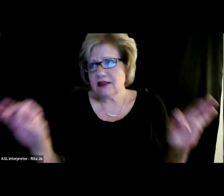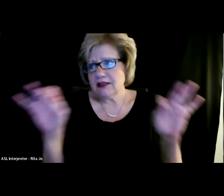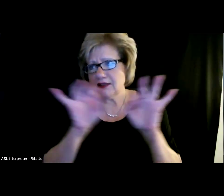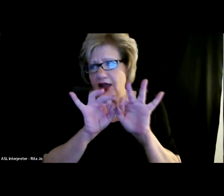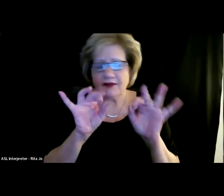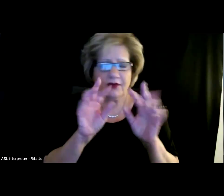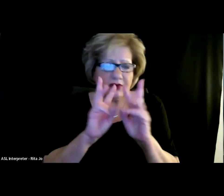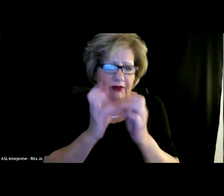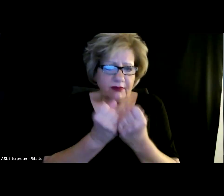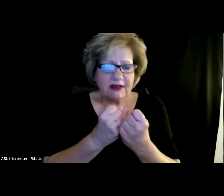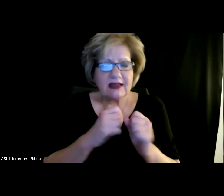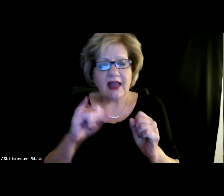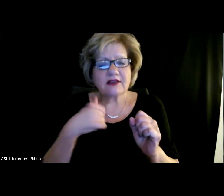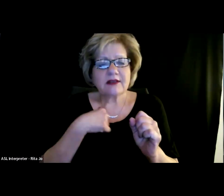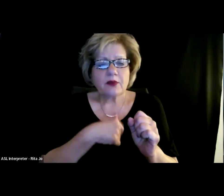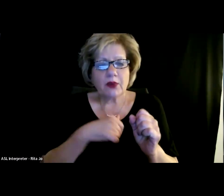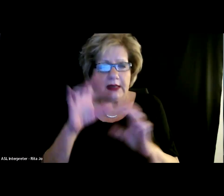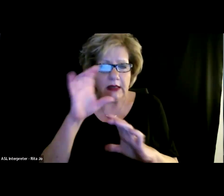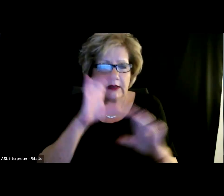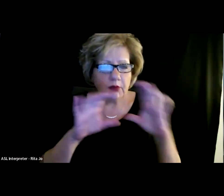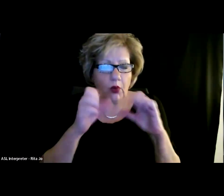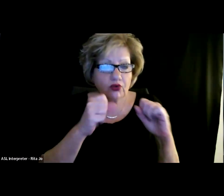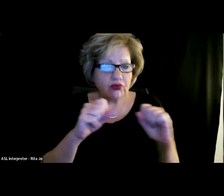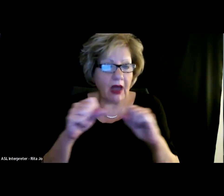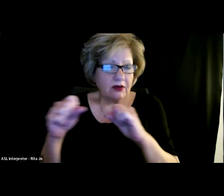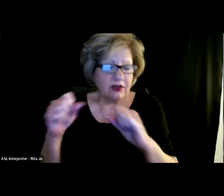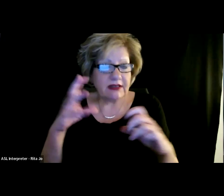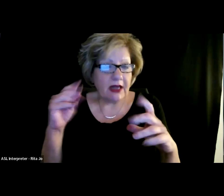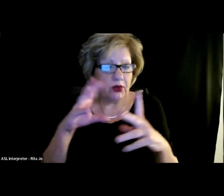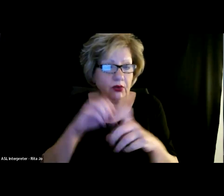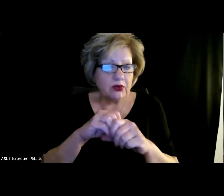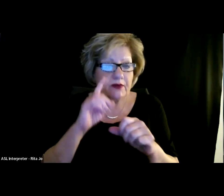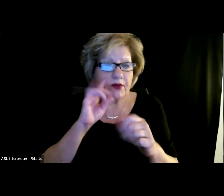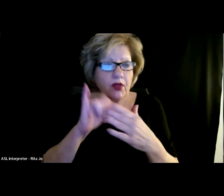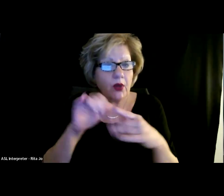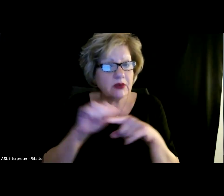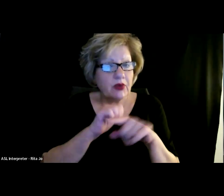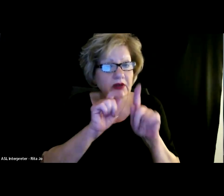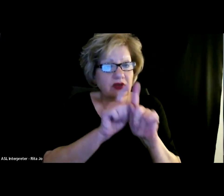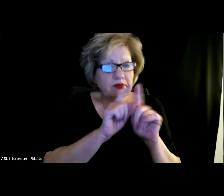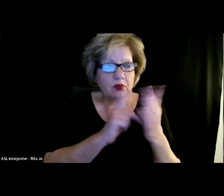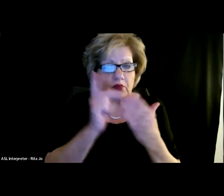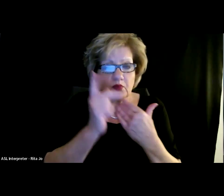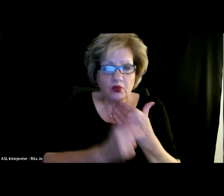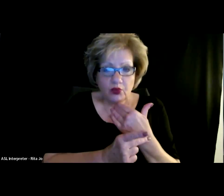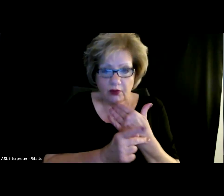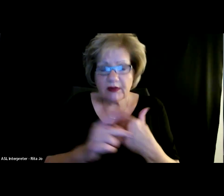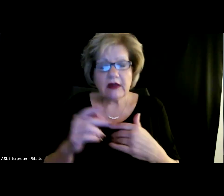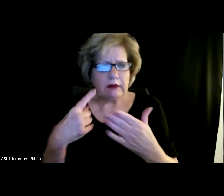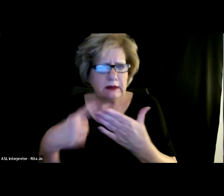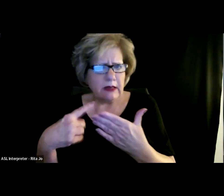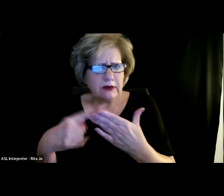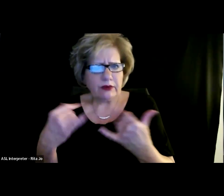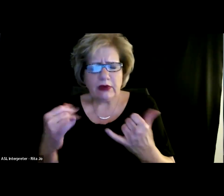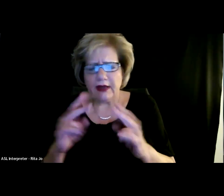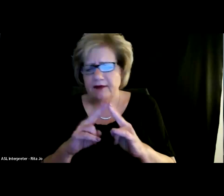we explore strategies to enhance inclusivity in apprenticeship programs. Our discussions today have been incredibly enlightening. We've covered